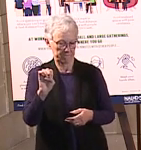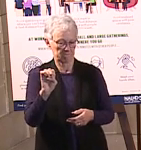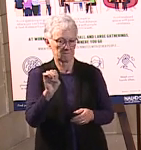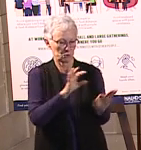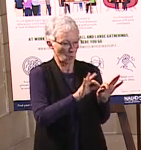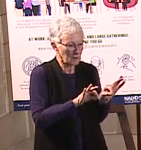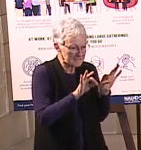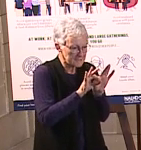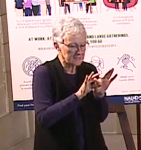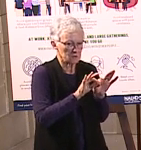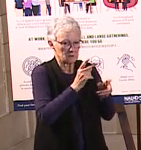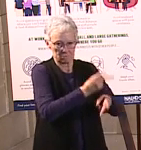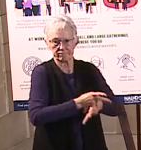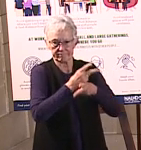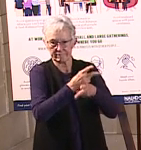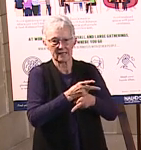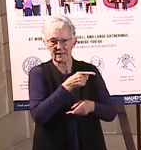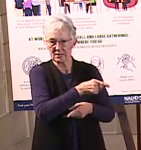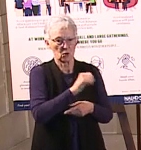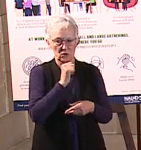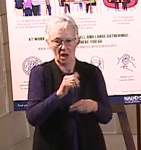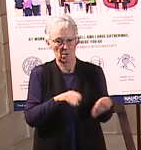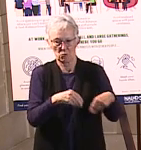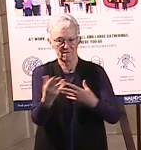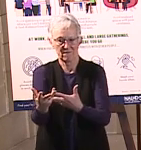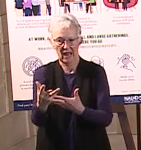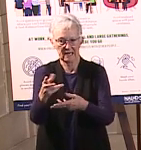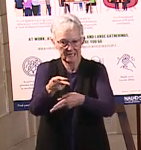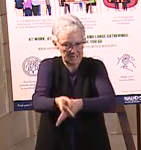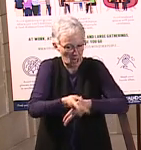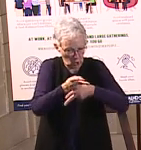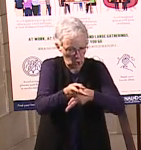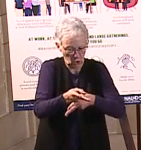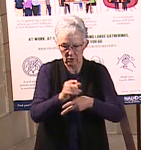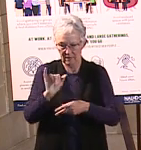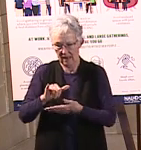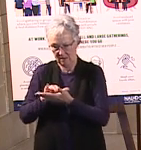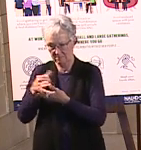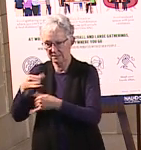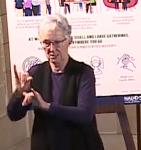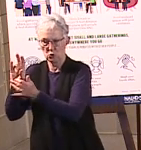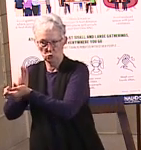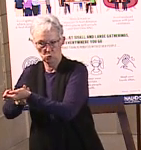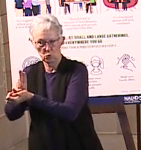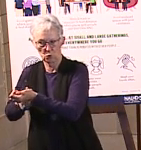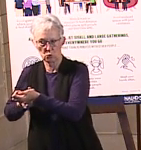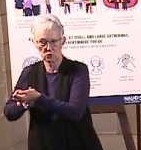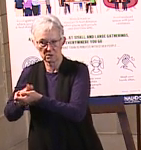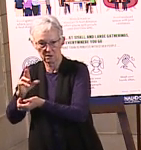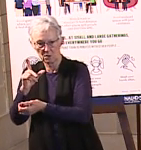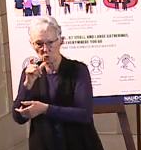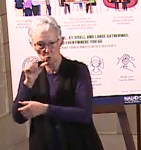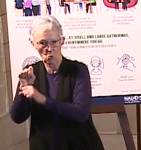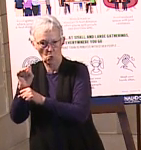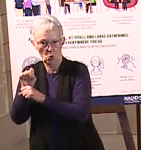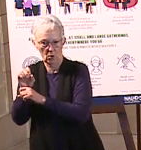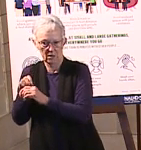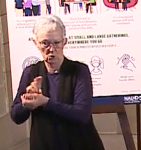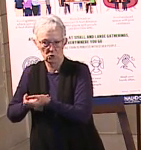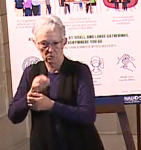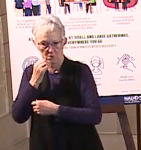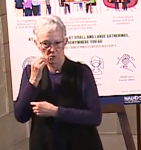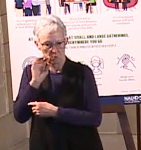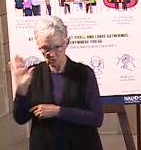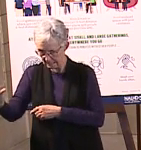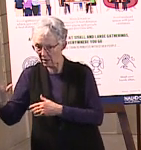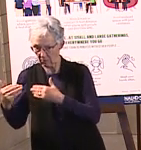caregivers really aren't providing care that the staff of the facility, that the training would be needed, skilled training would be